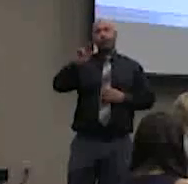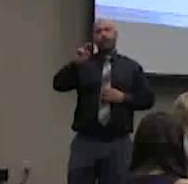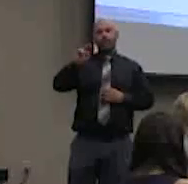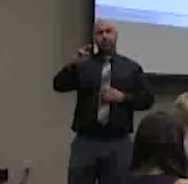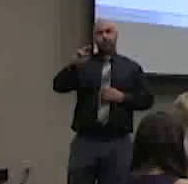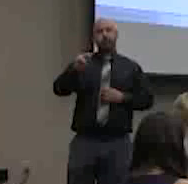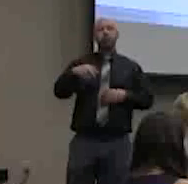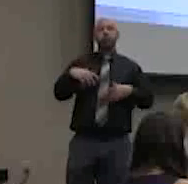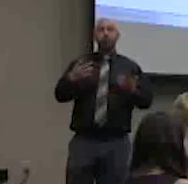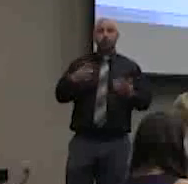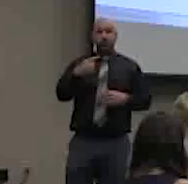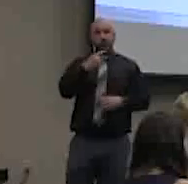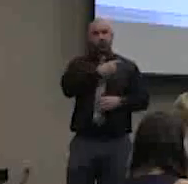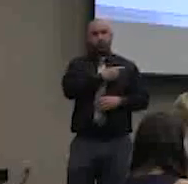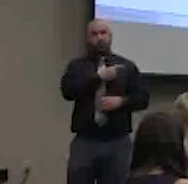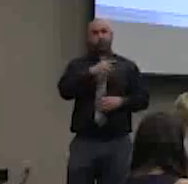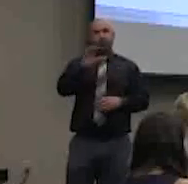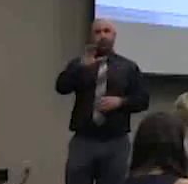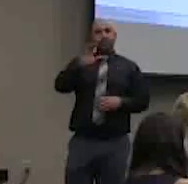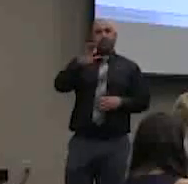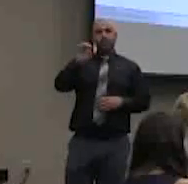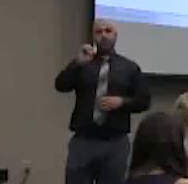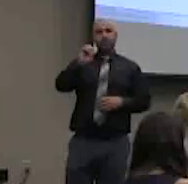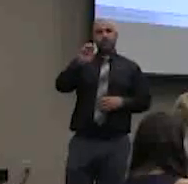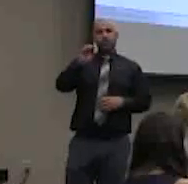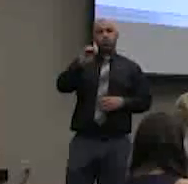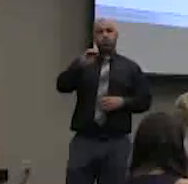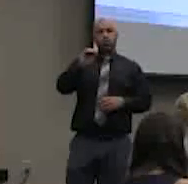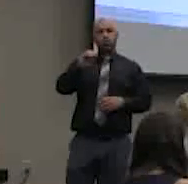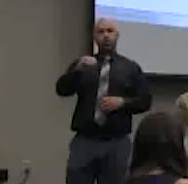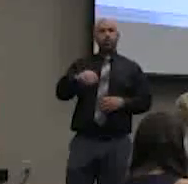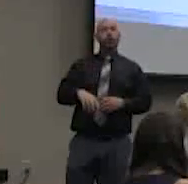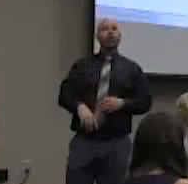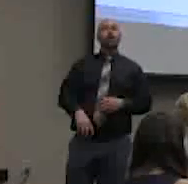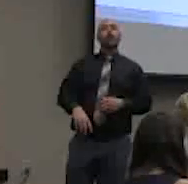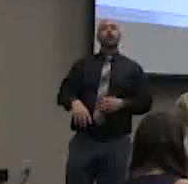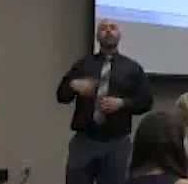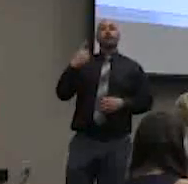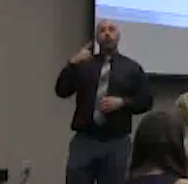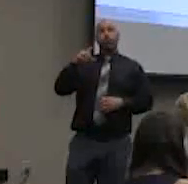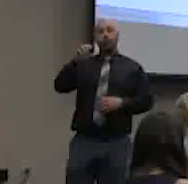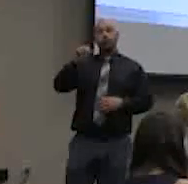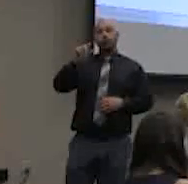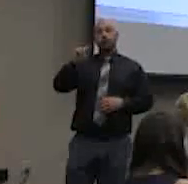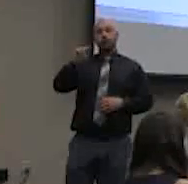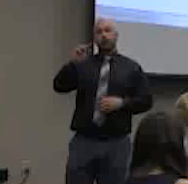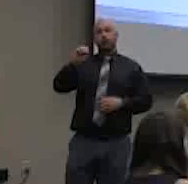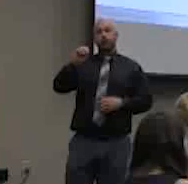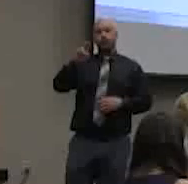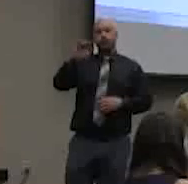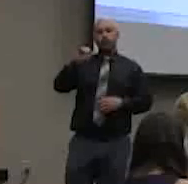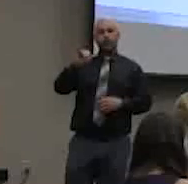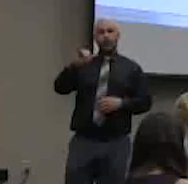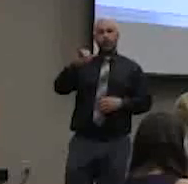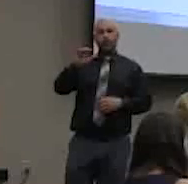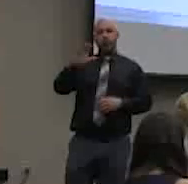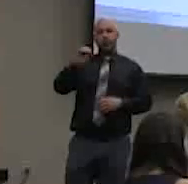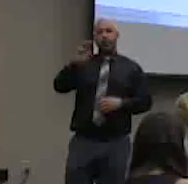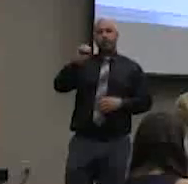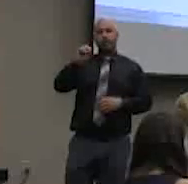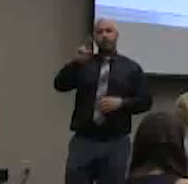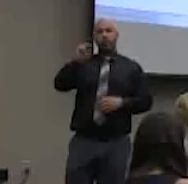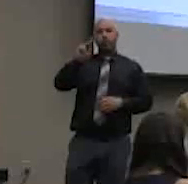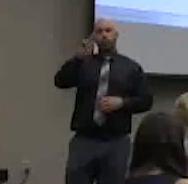Franklin is the CEO for the St. Mary Community Action Agency, and also the Head Start program there. And